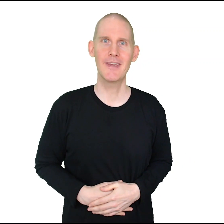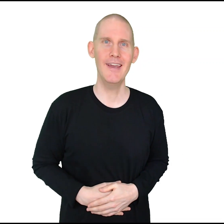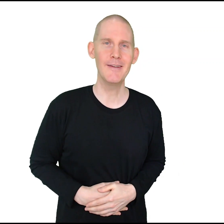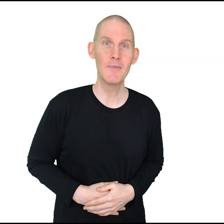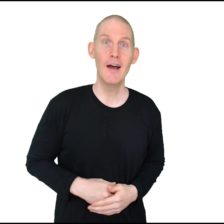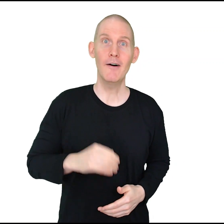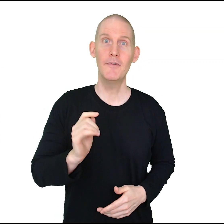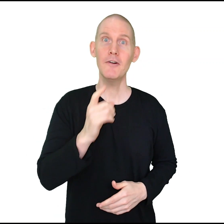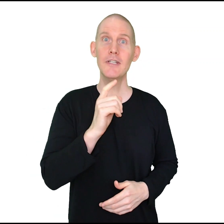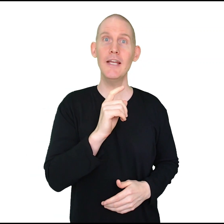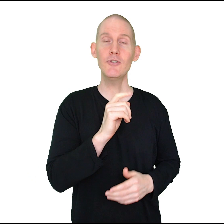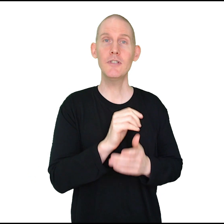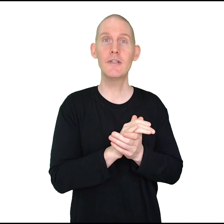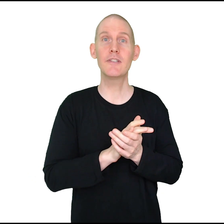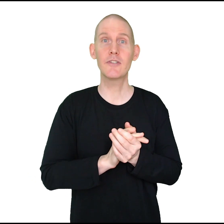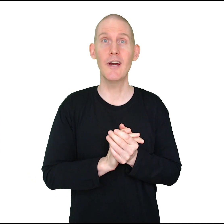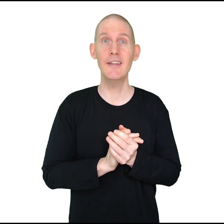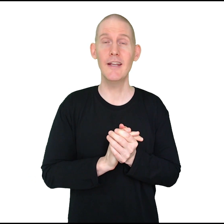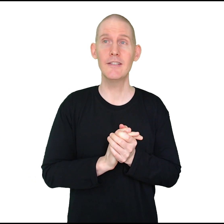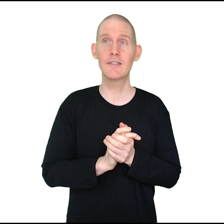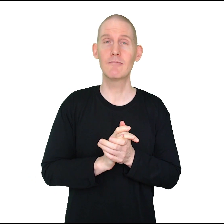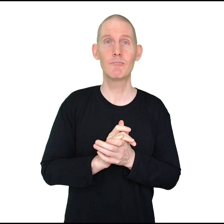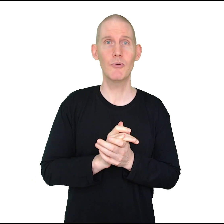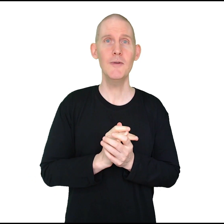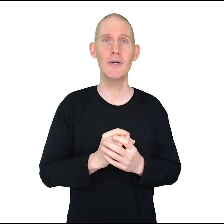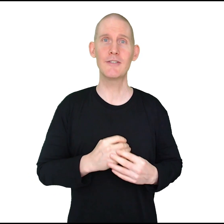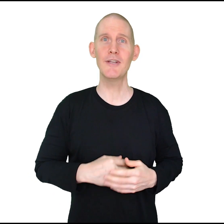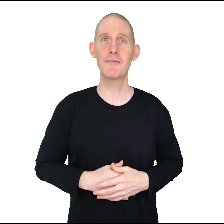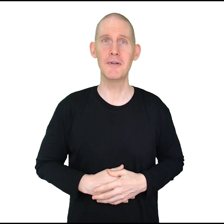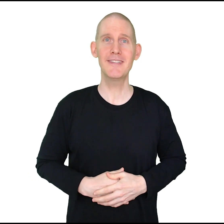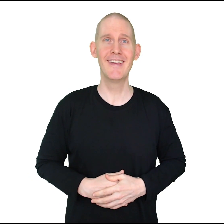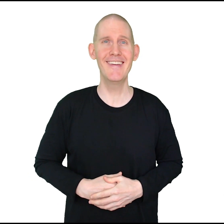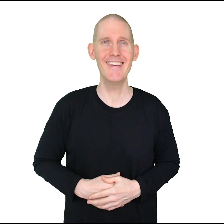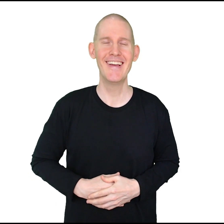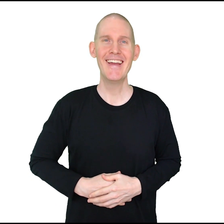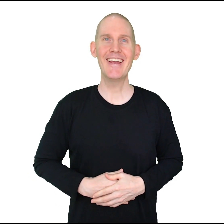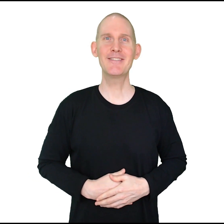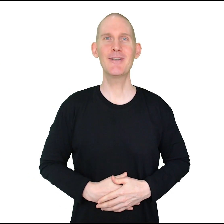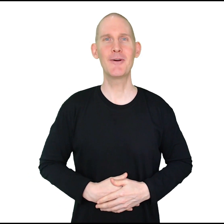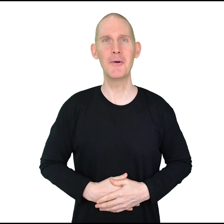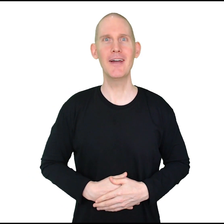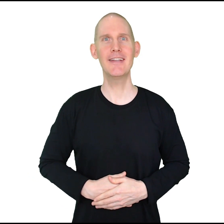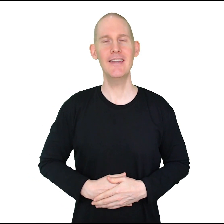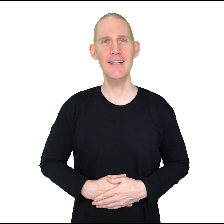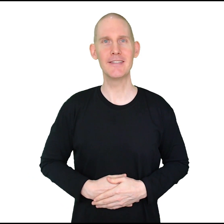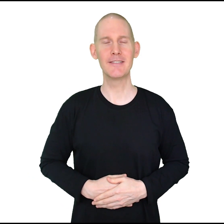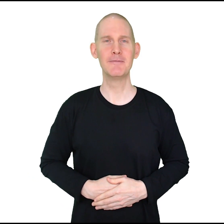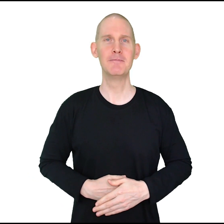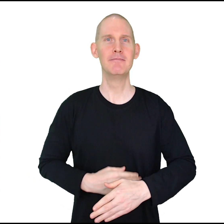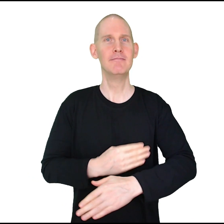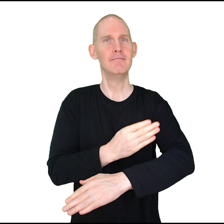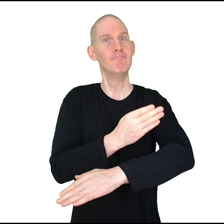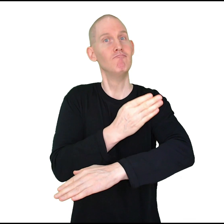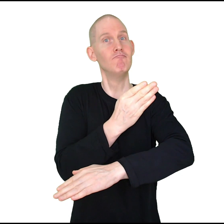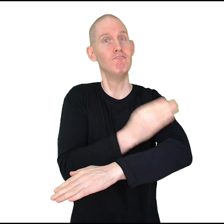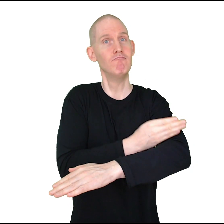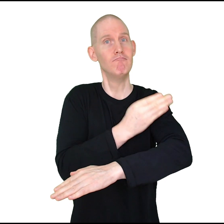Okay, a variation to this sign that is pretty much different is to go like this.